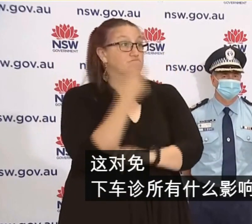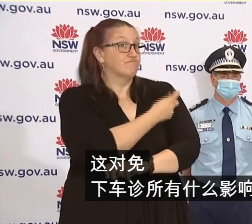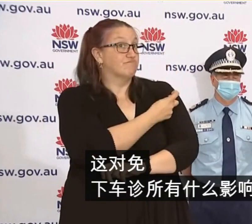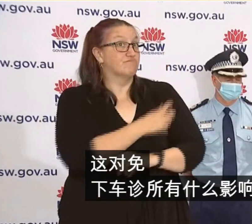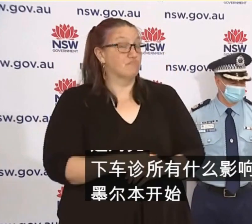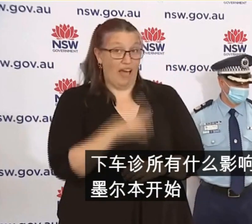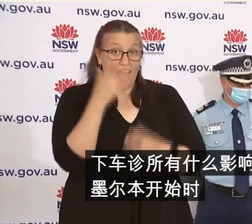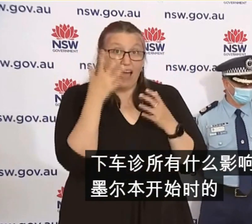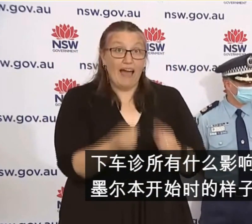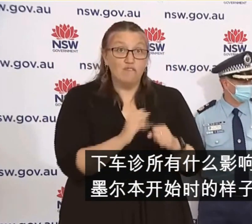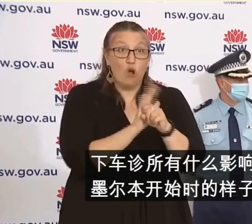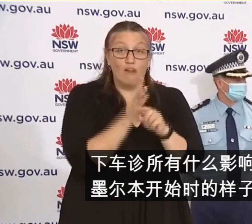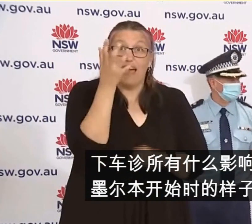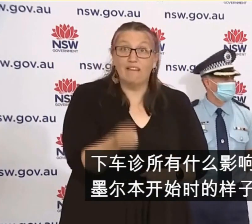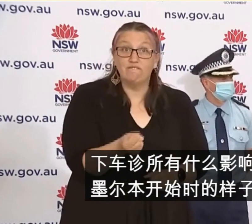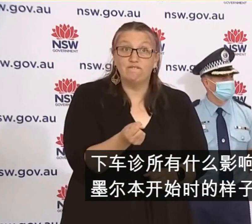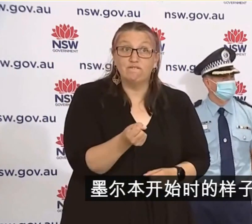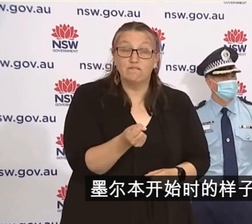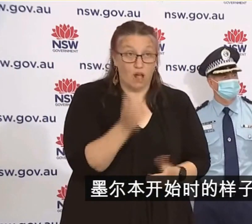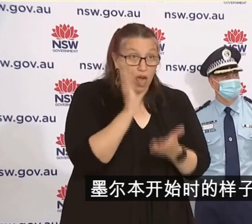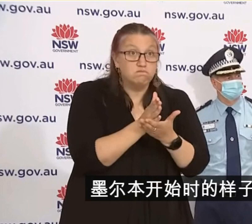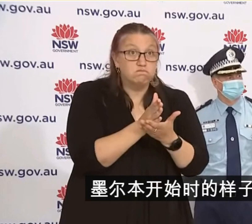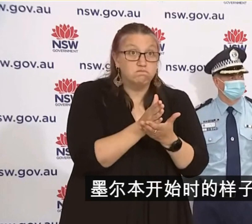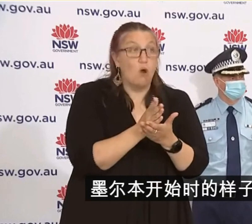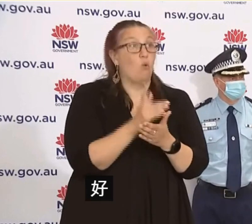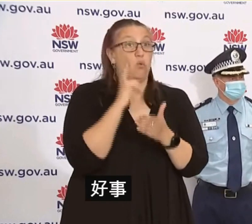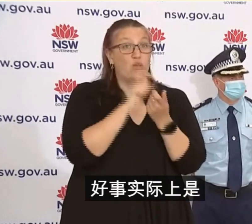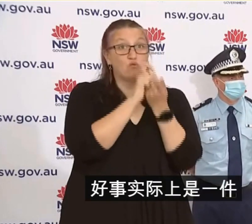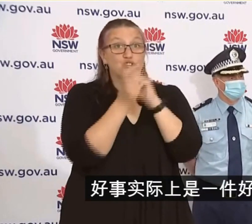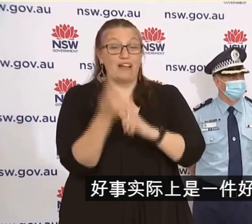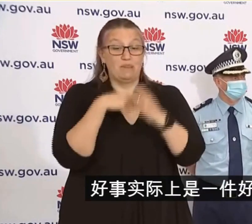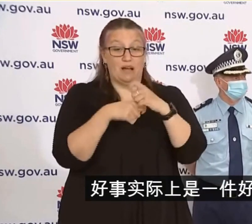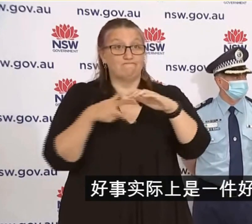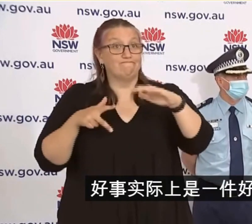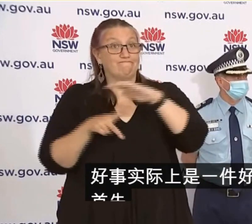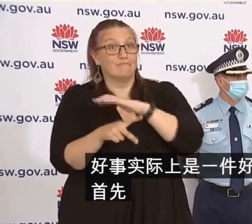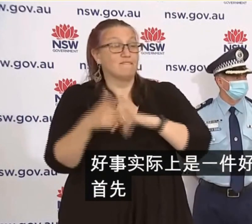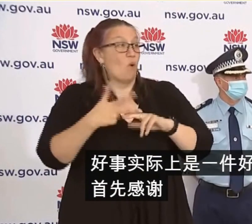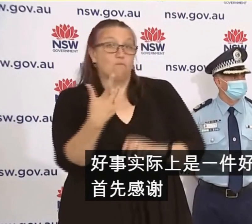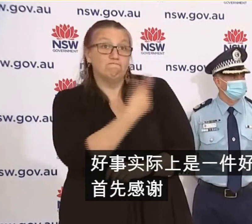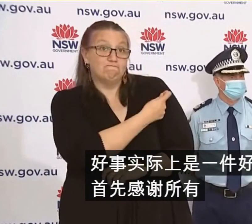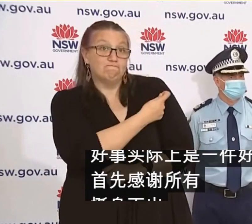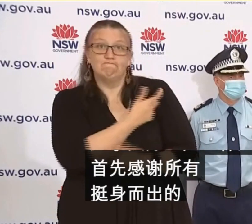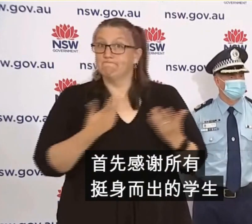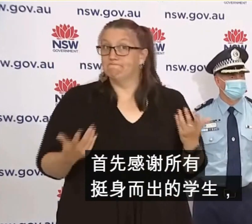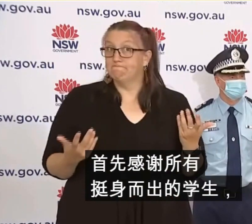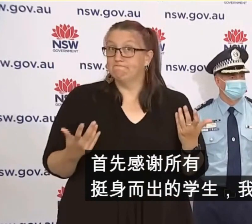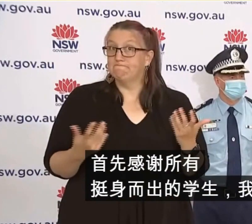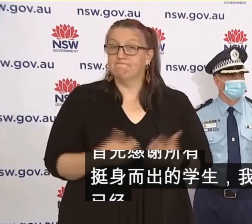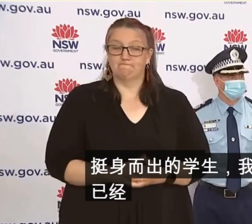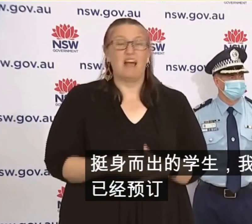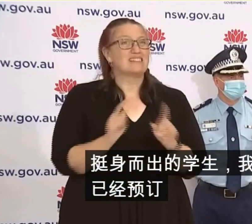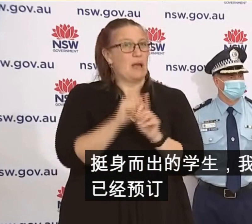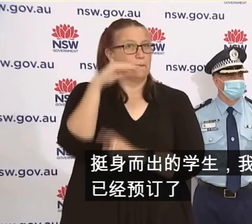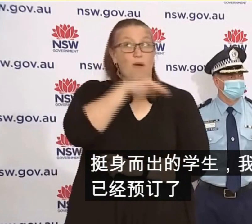drive-through clinics like what Melbourne started with? Look, I think one of the great things actually that's happening at Kudos, first of all, thank you to all the students who've come